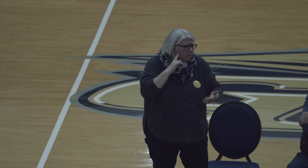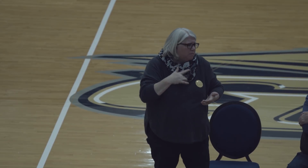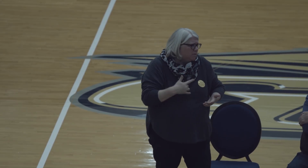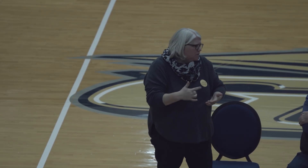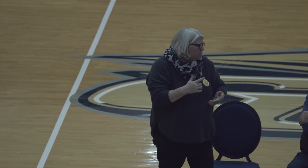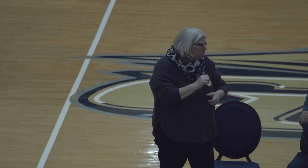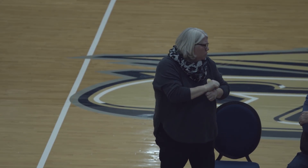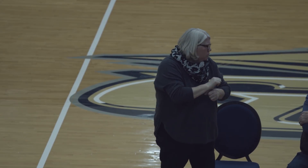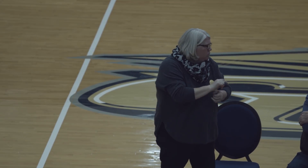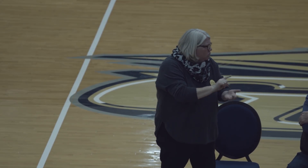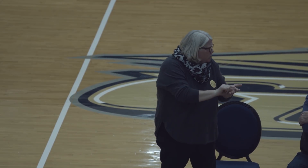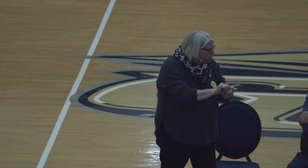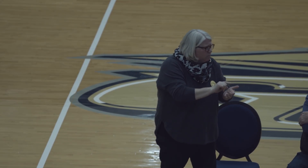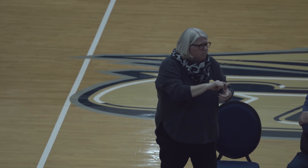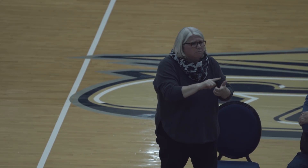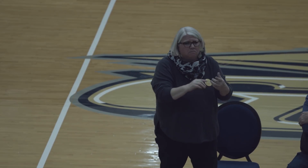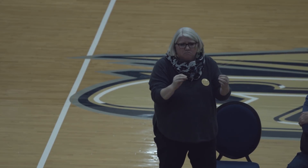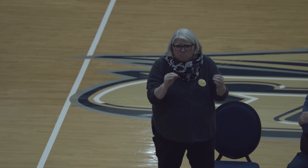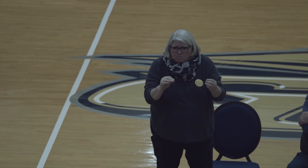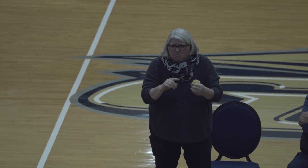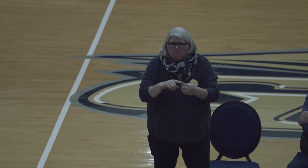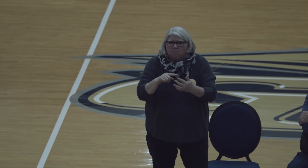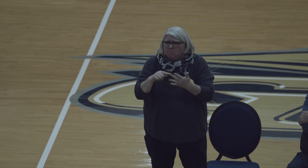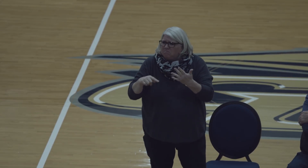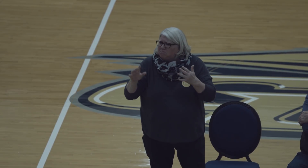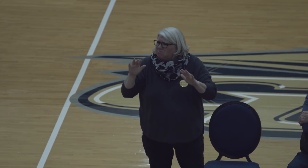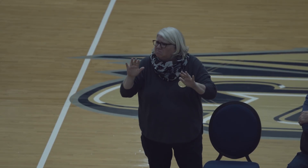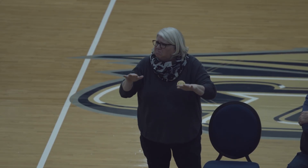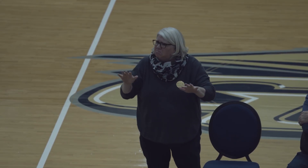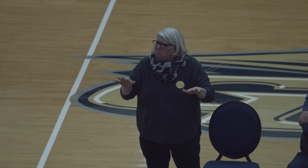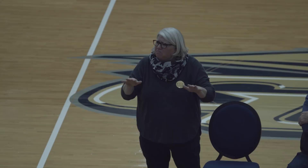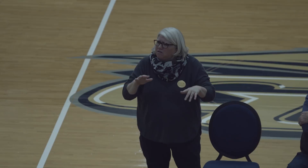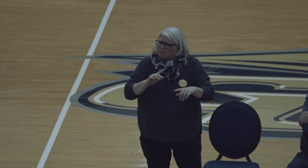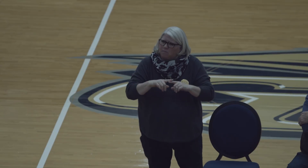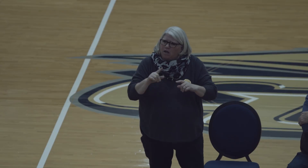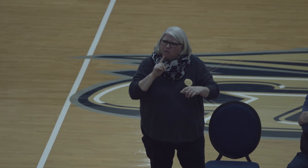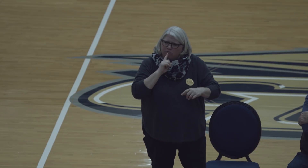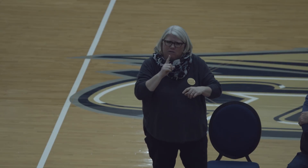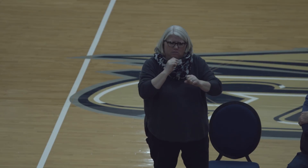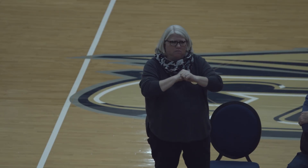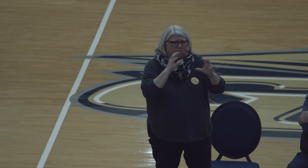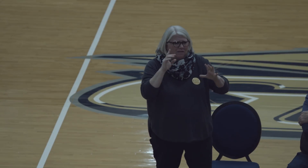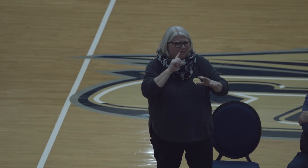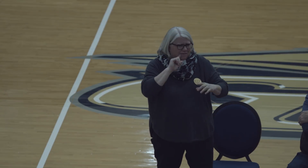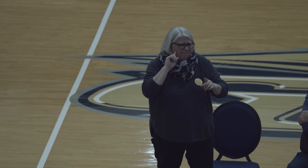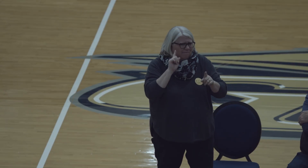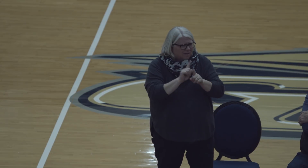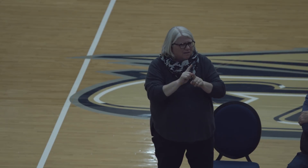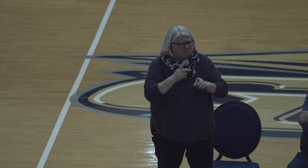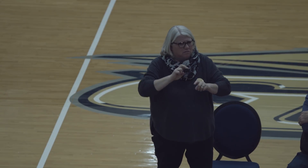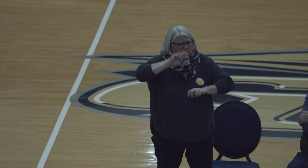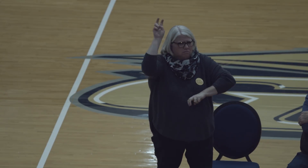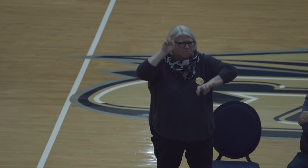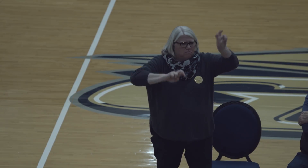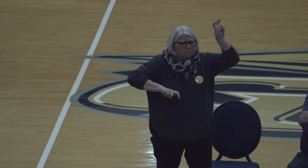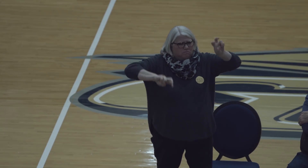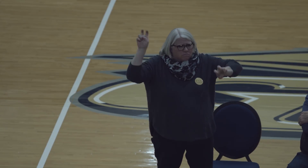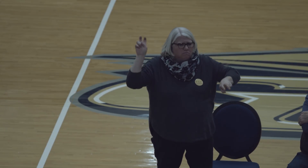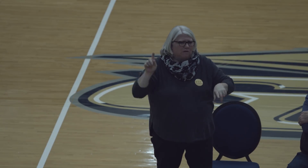quo being what it was. The kinds of jobs that deaf people tended to get were the jobs that deaf people tended to get, and we thought of deaf